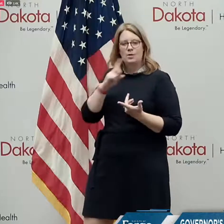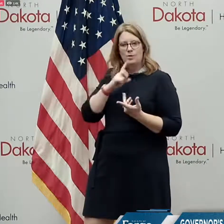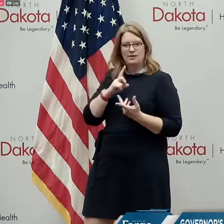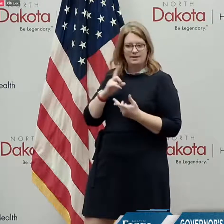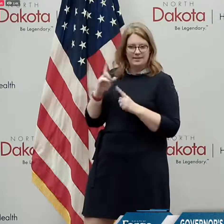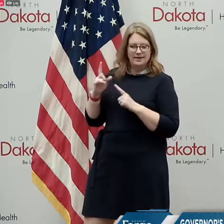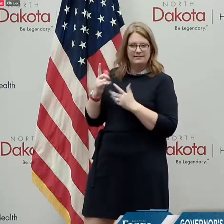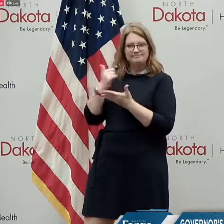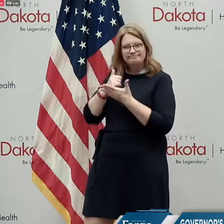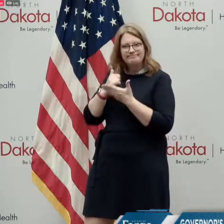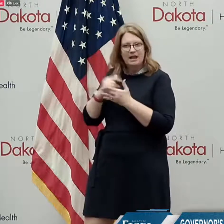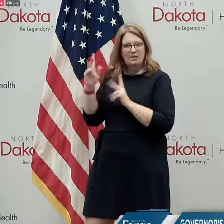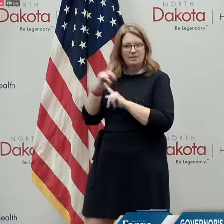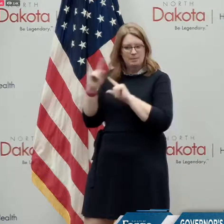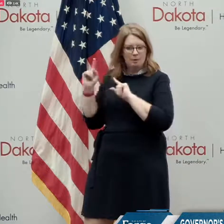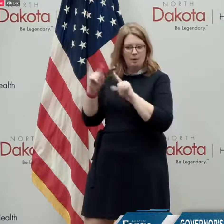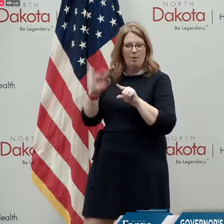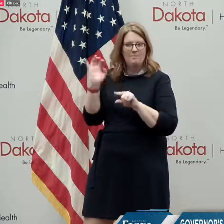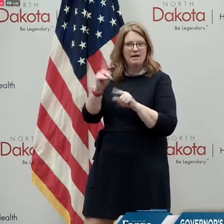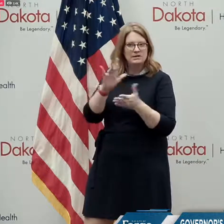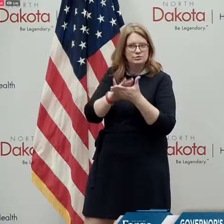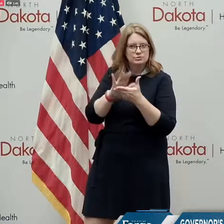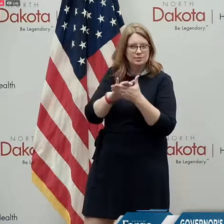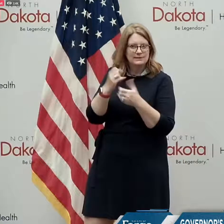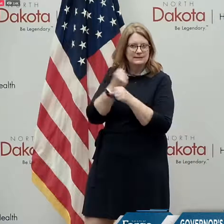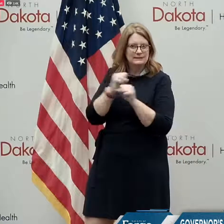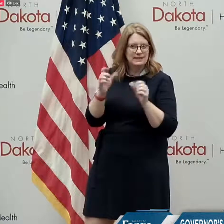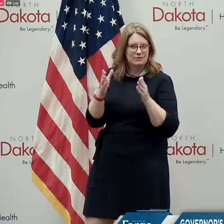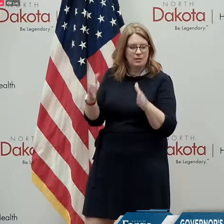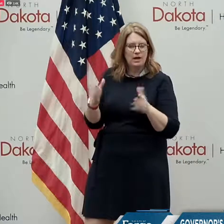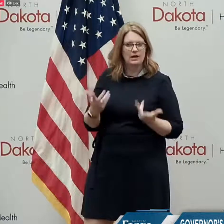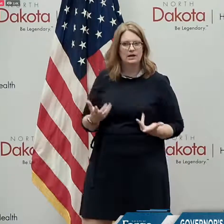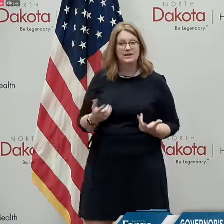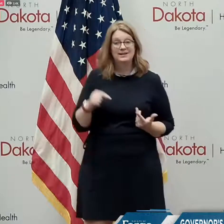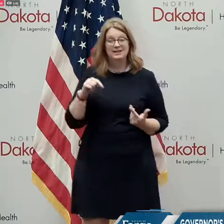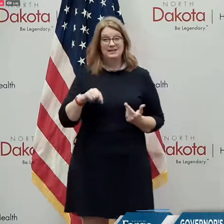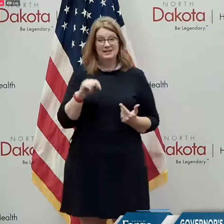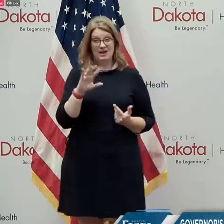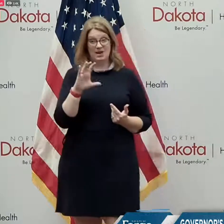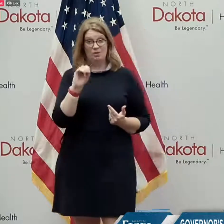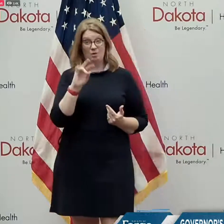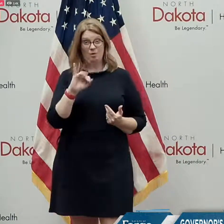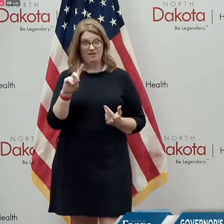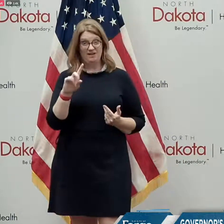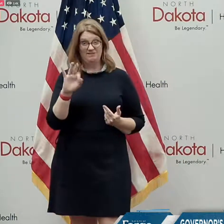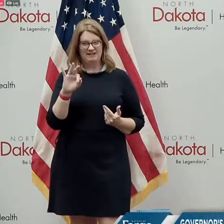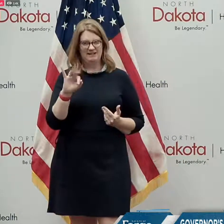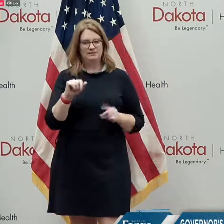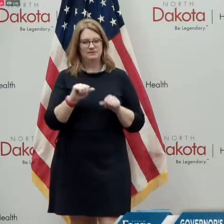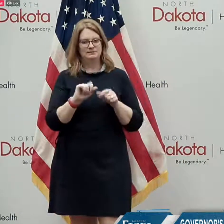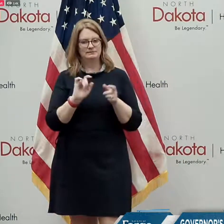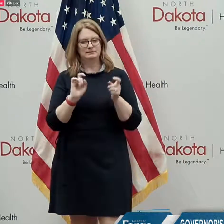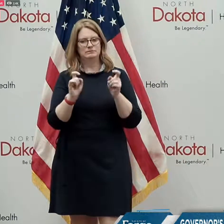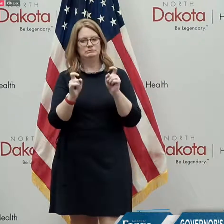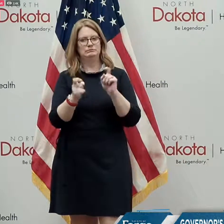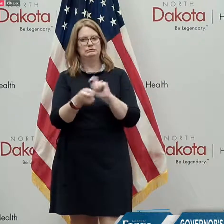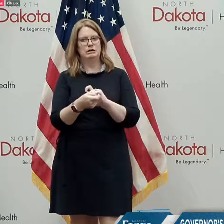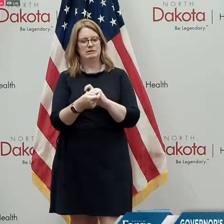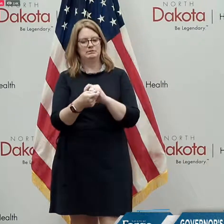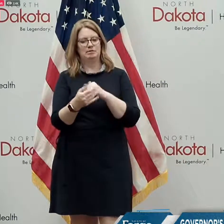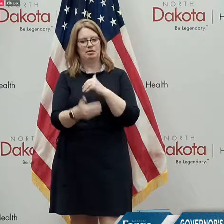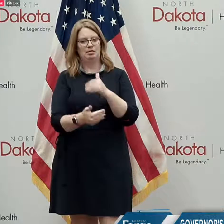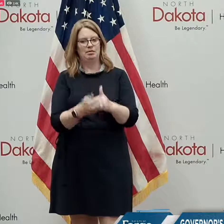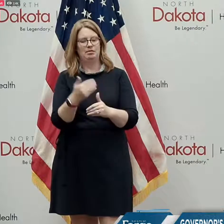way. As the situation with COVID-19 evolves, we know there will be situations that